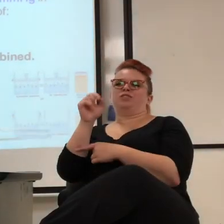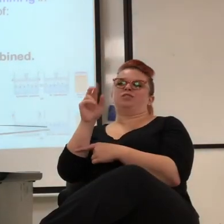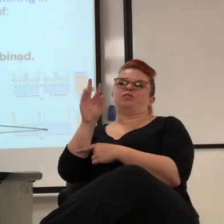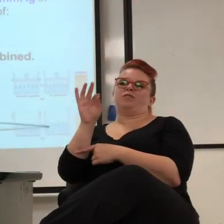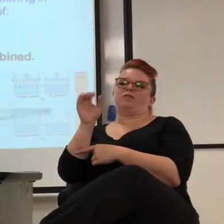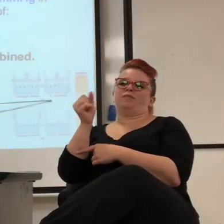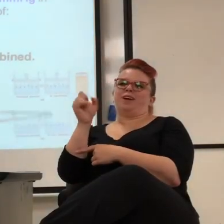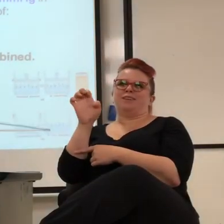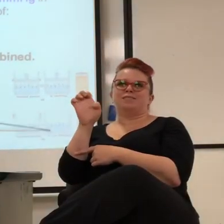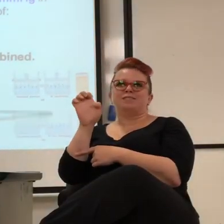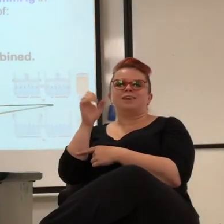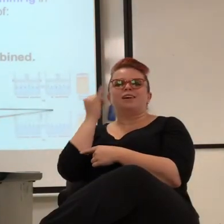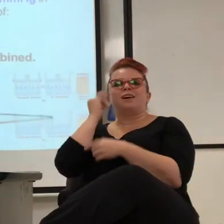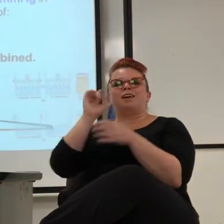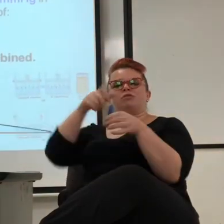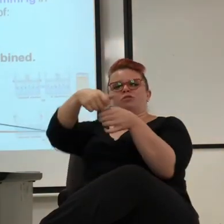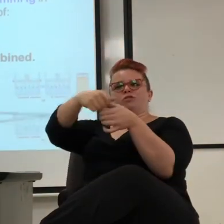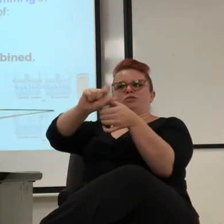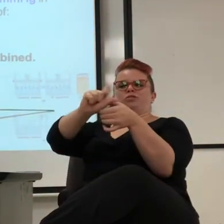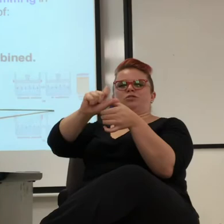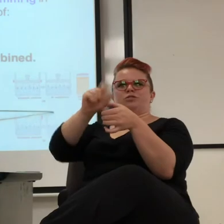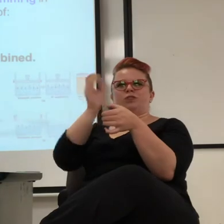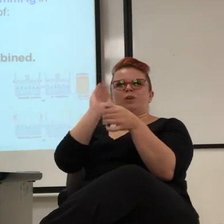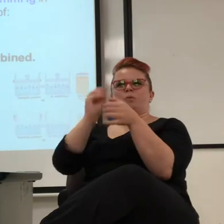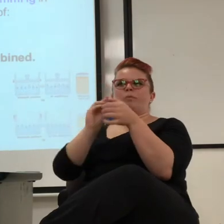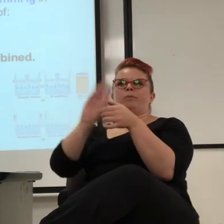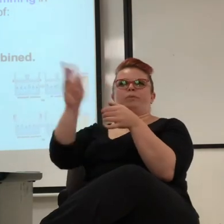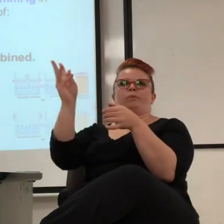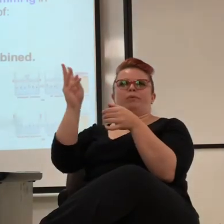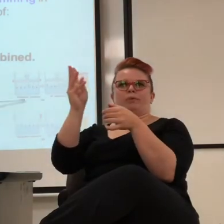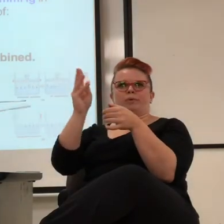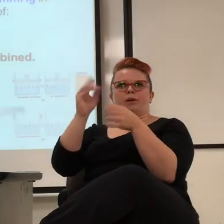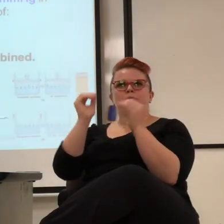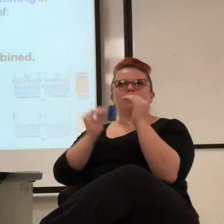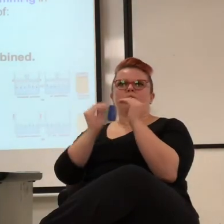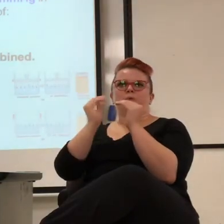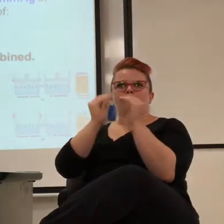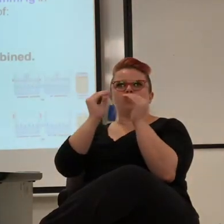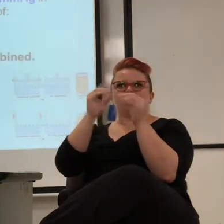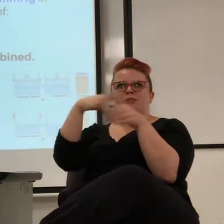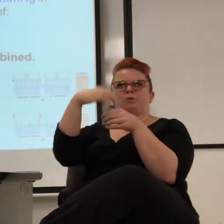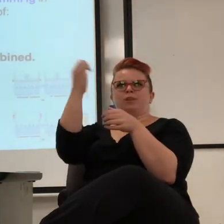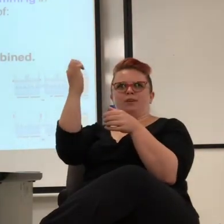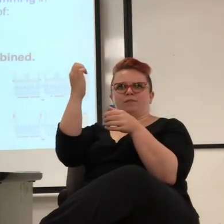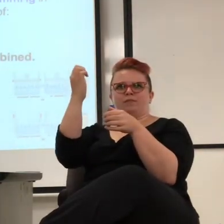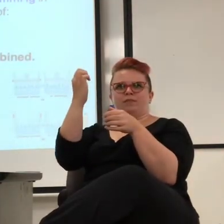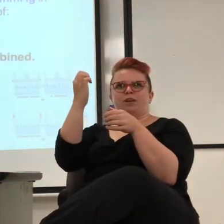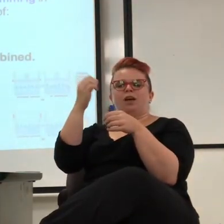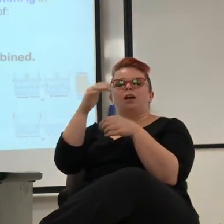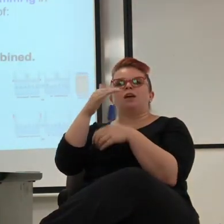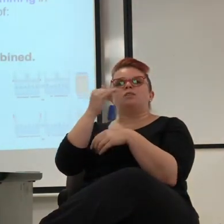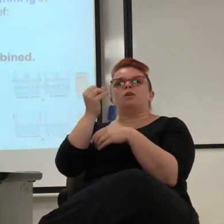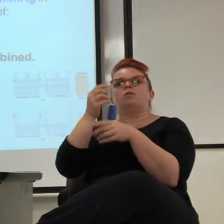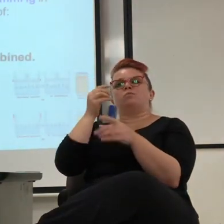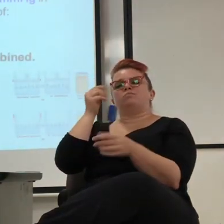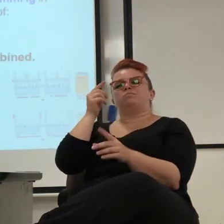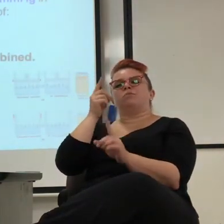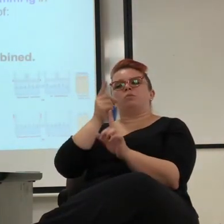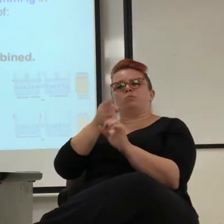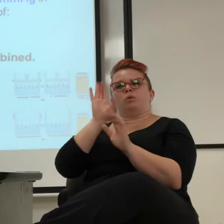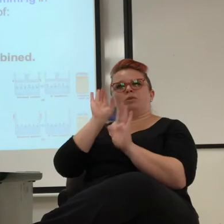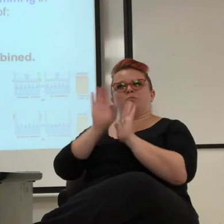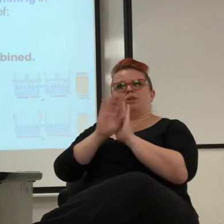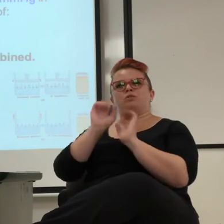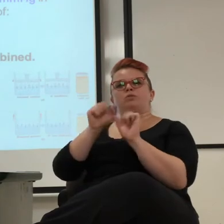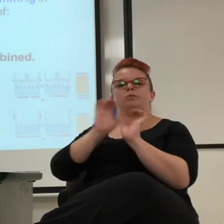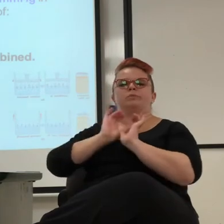Coke, eventually it equilibrates and it leaves. The point of that little figure is you can push gas molecules